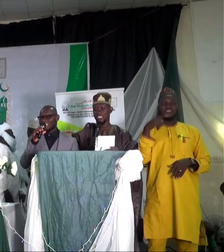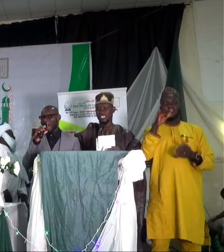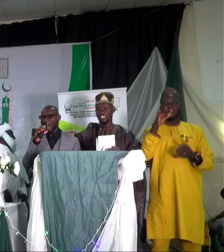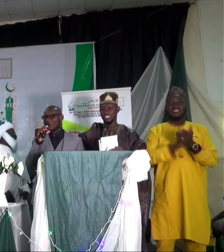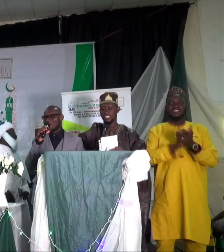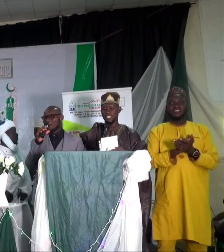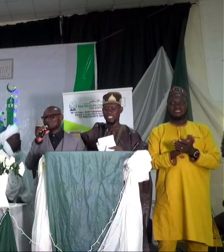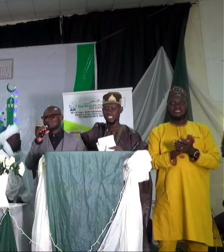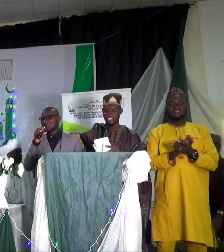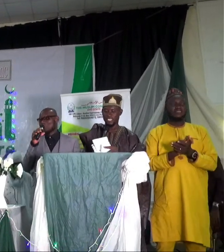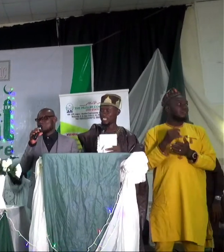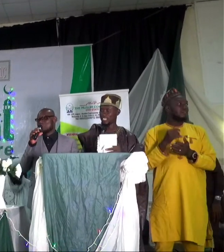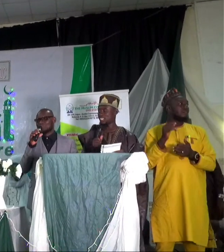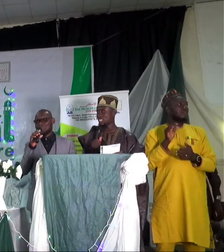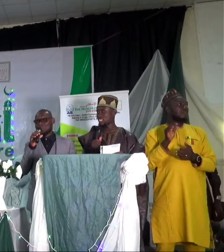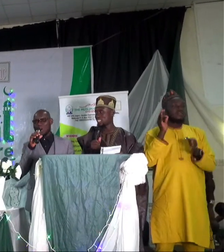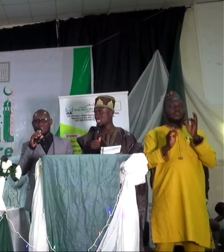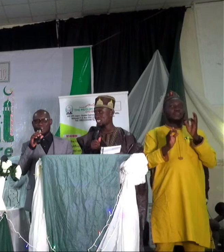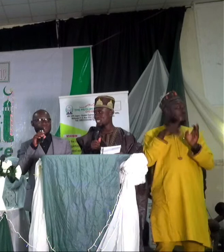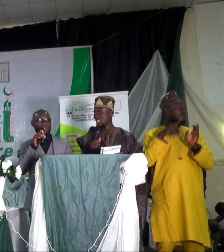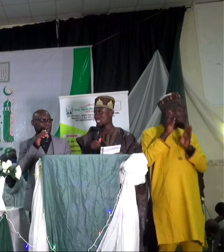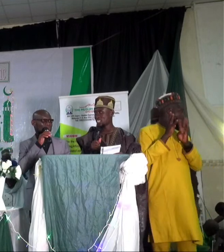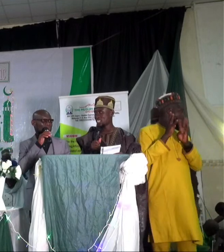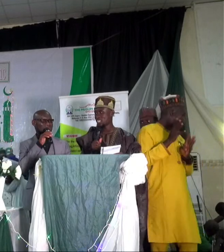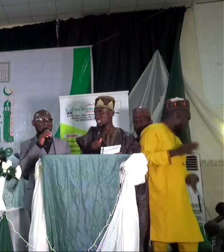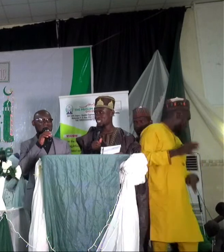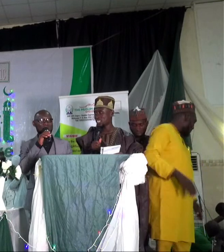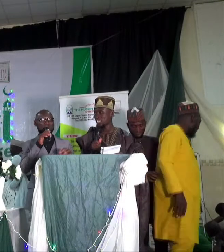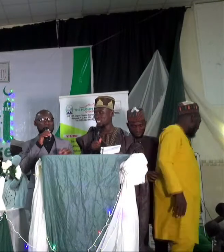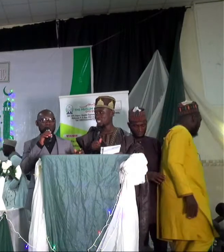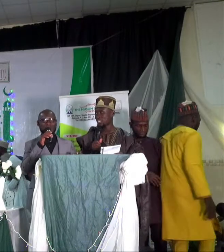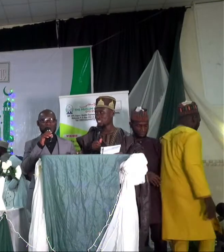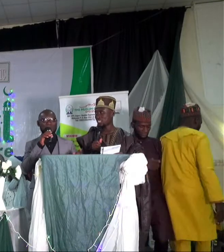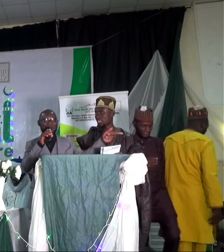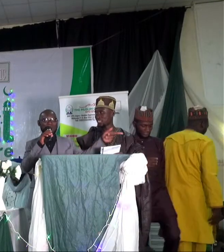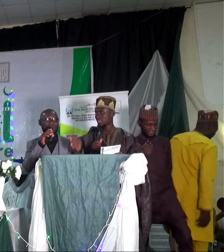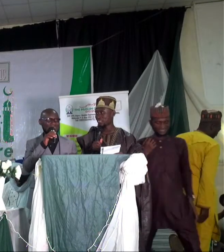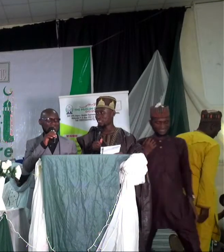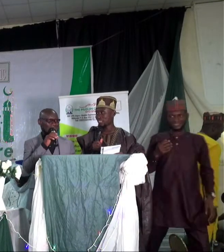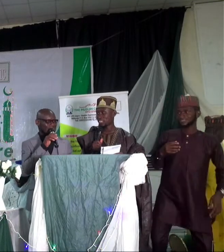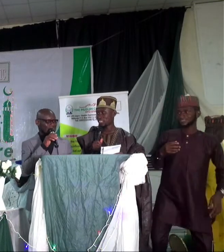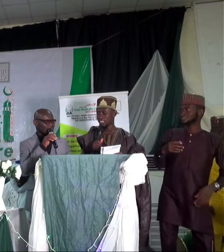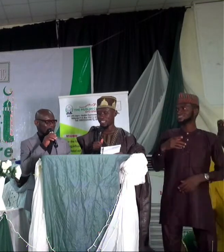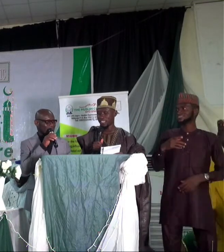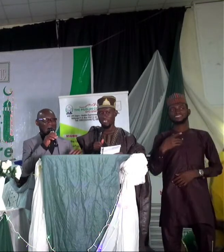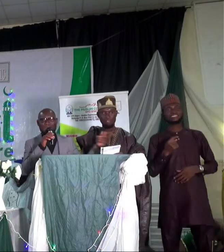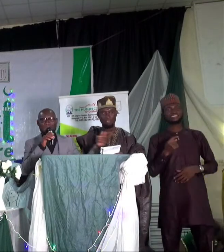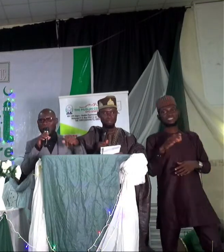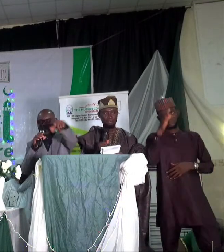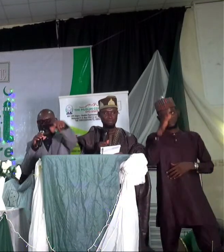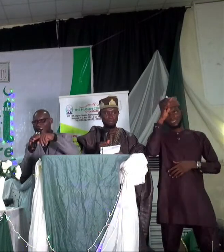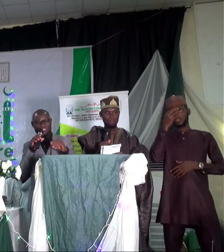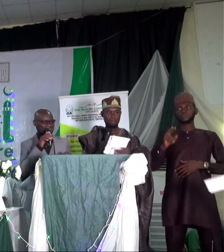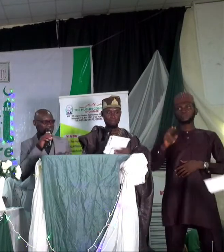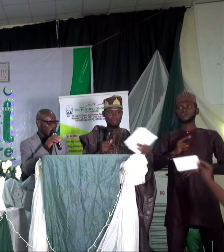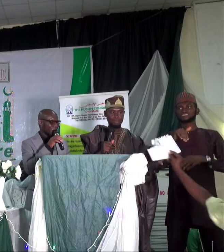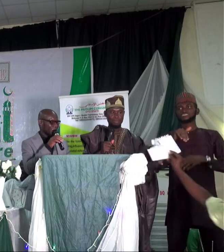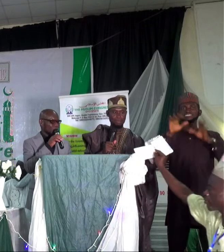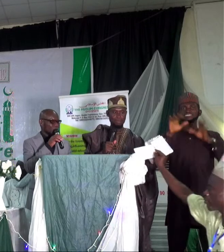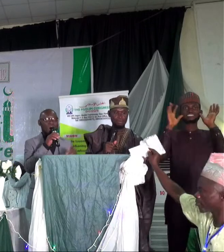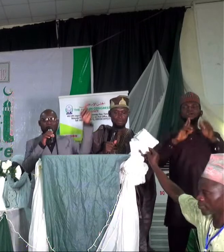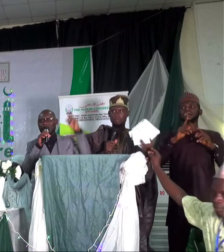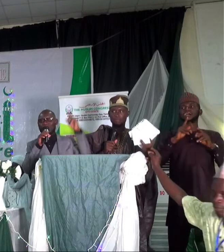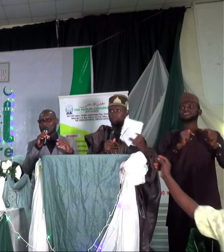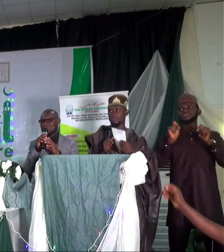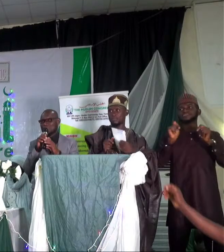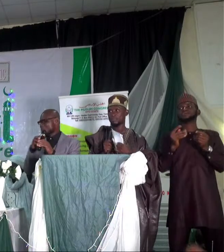awon kan soro won wi to wa won wa ni awon baba o wi nkan o ta baba wi na lo se yen sugbon olorun